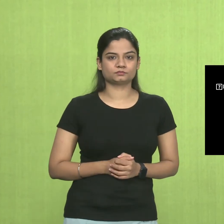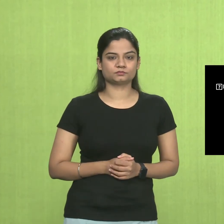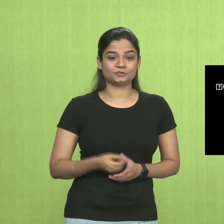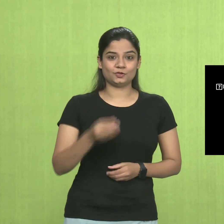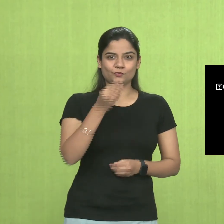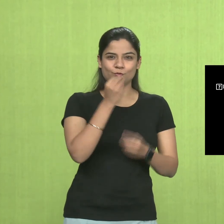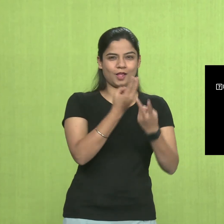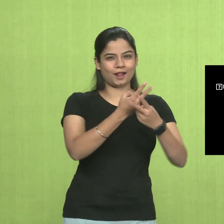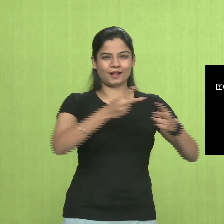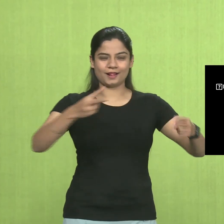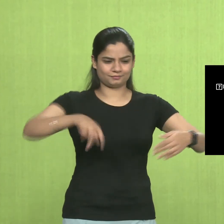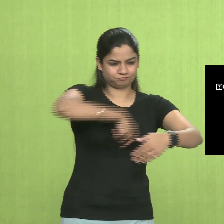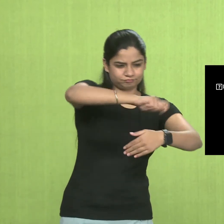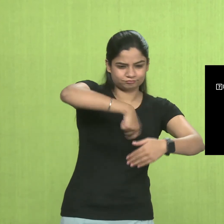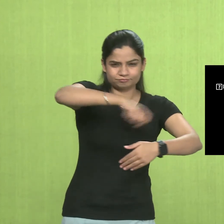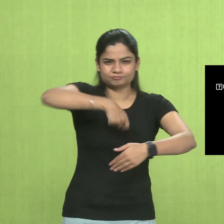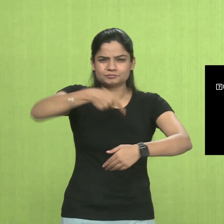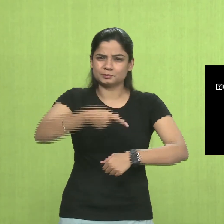What is the importance of cooking? Why do we